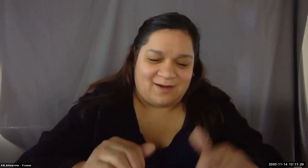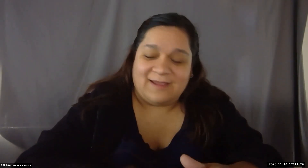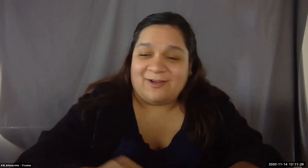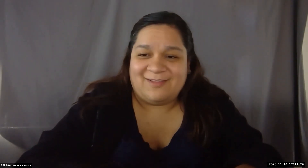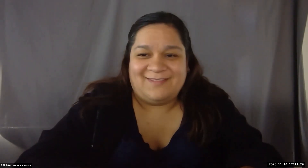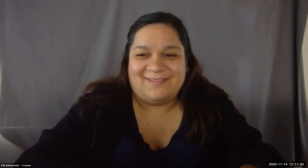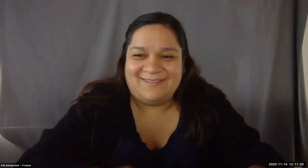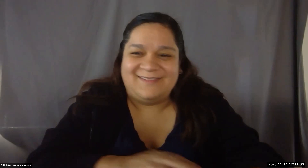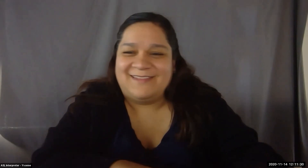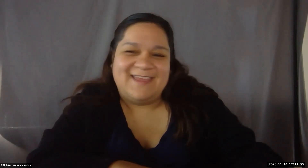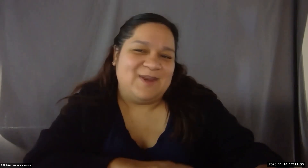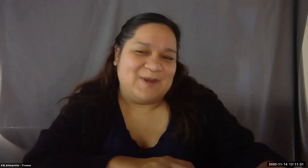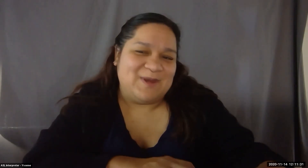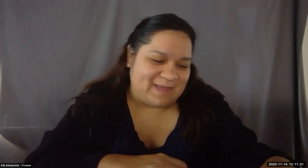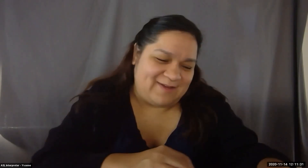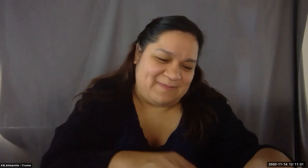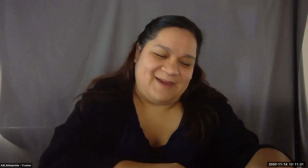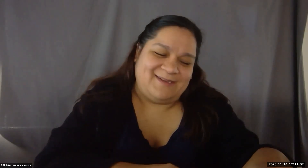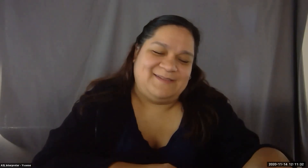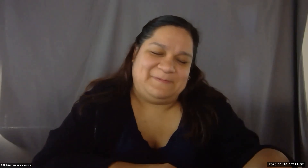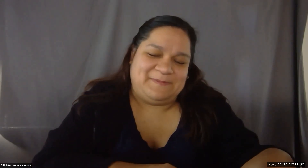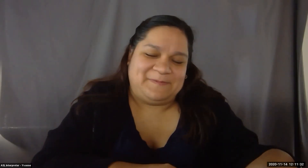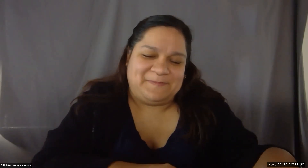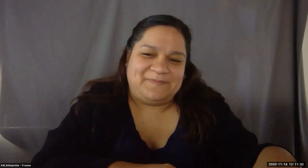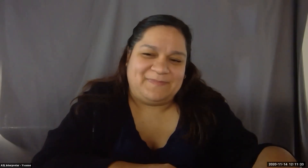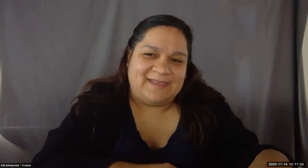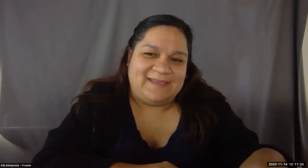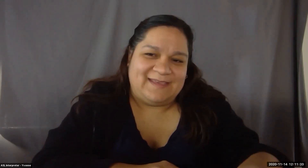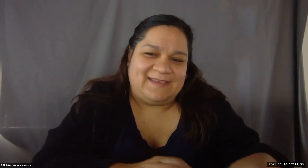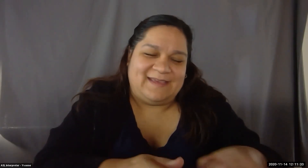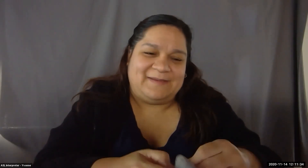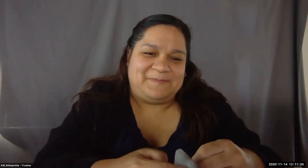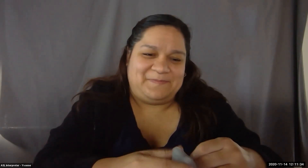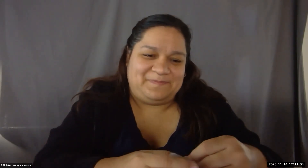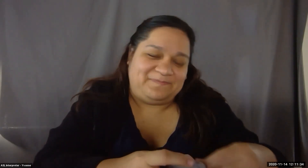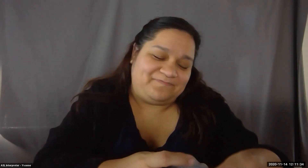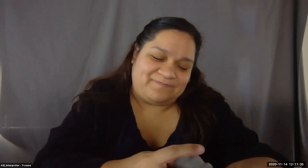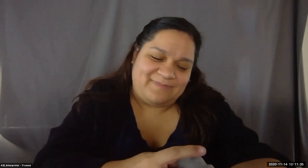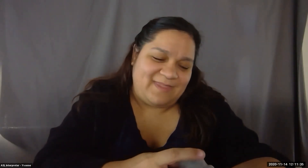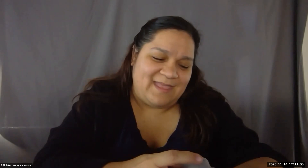come over here at all. Nowhere by the grandparents. Yeah.